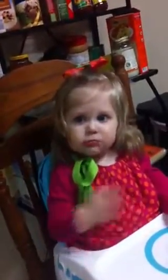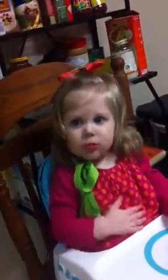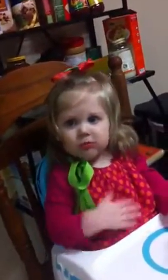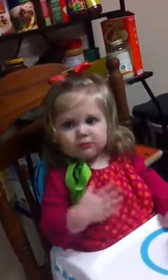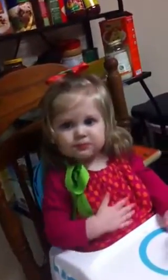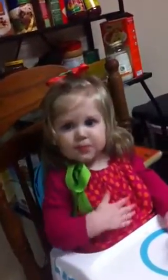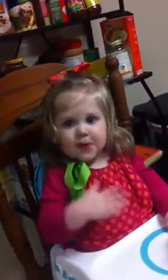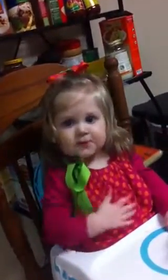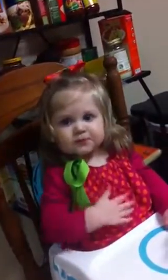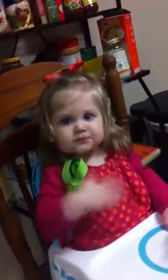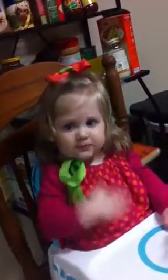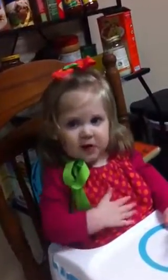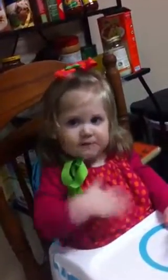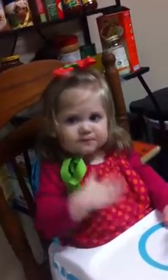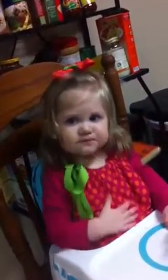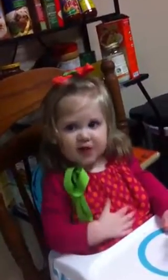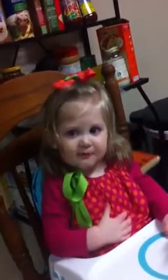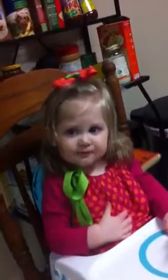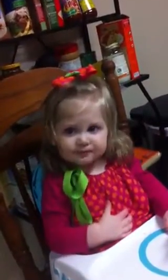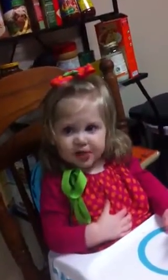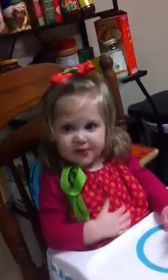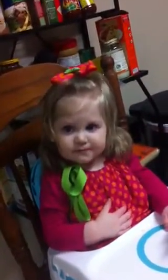You like chicken. Can say bye-bye?